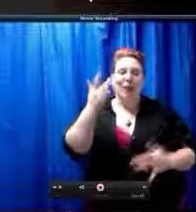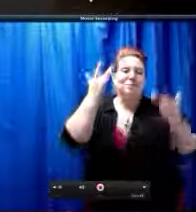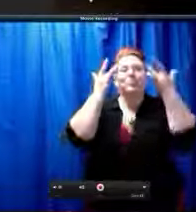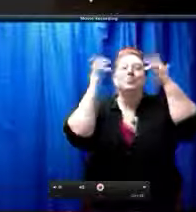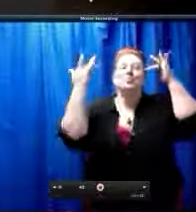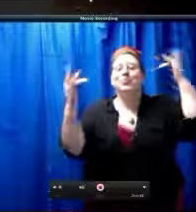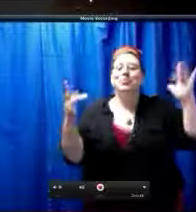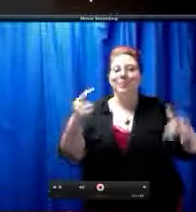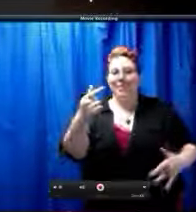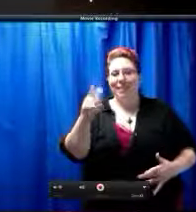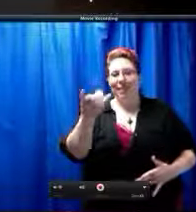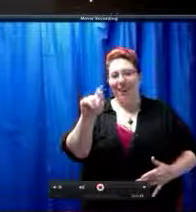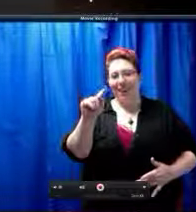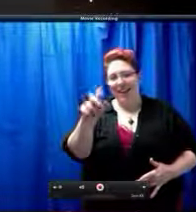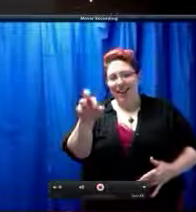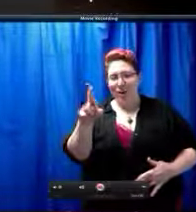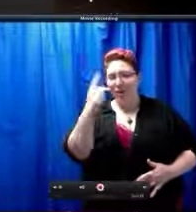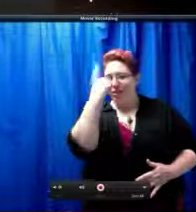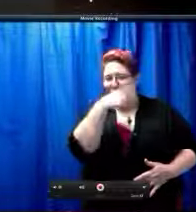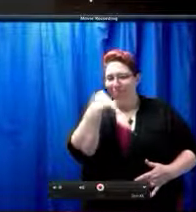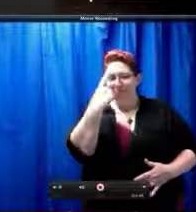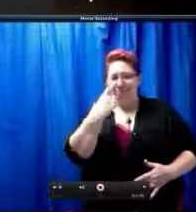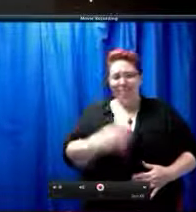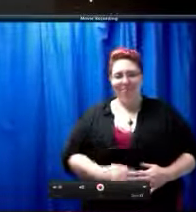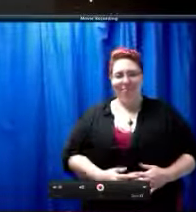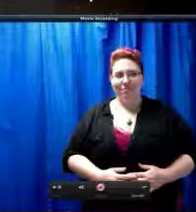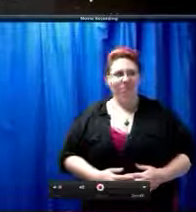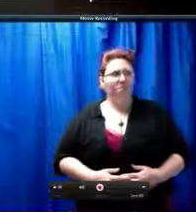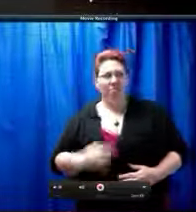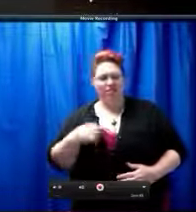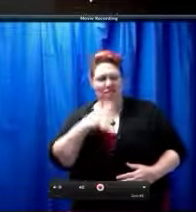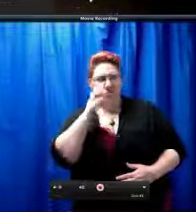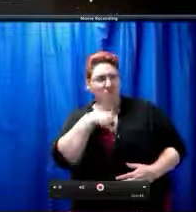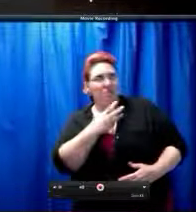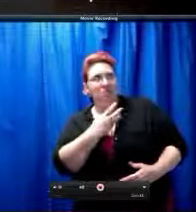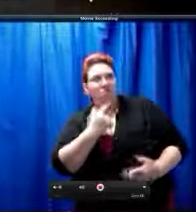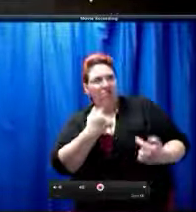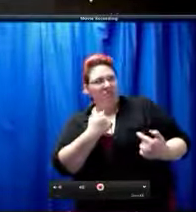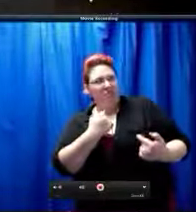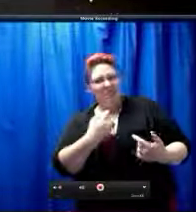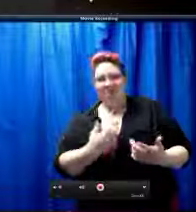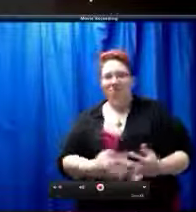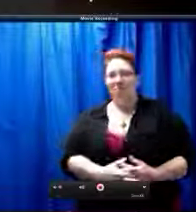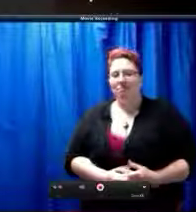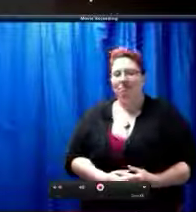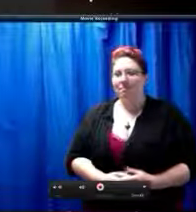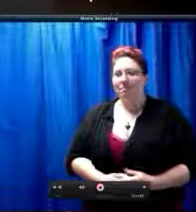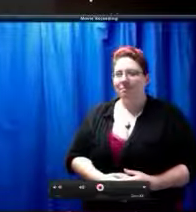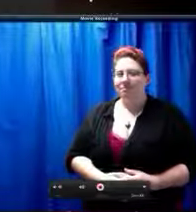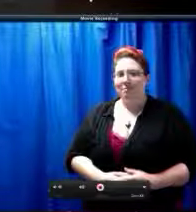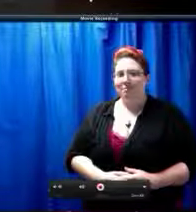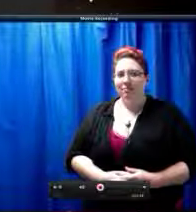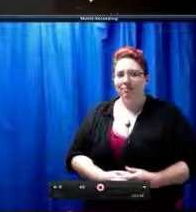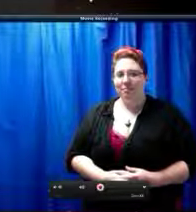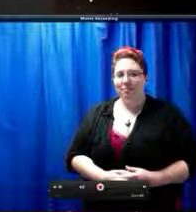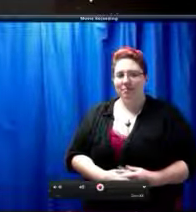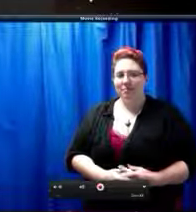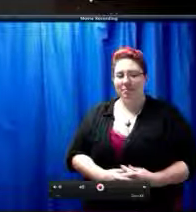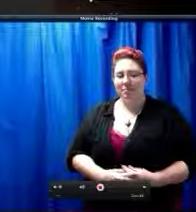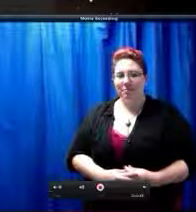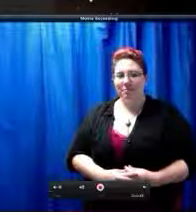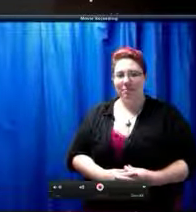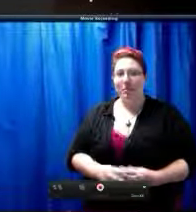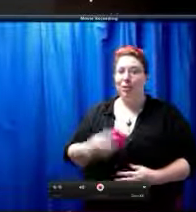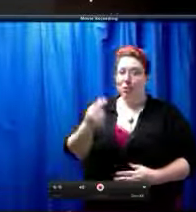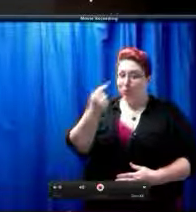that? What? You've got glitter on your face. Oh, that's weird. Open for me. Yeah, it's all green. It's all green, you see? Yeah.